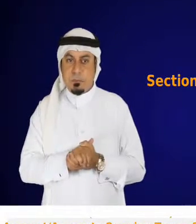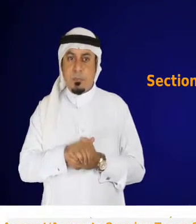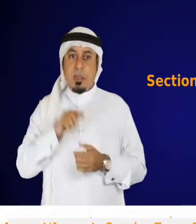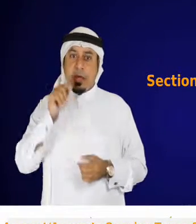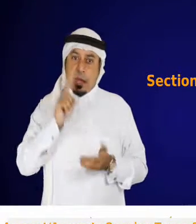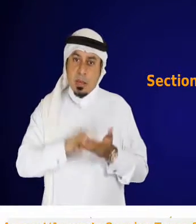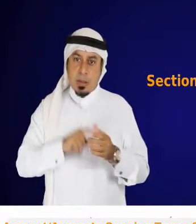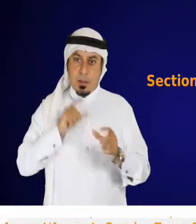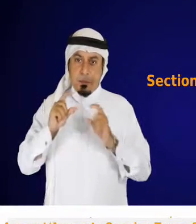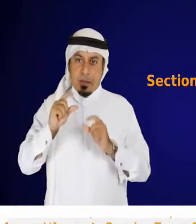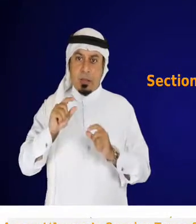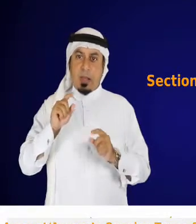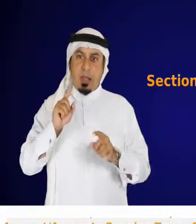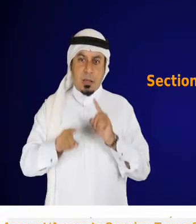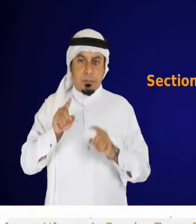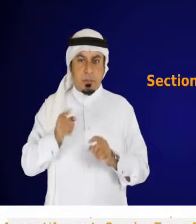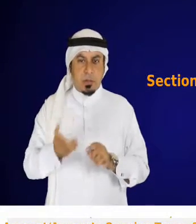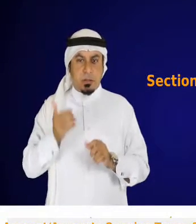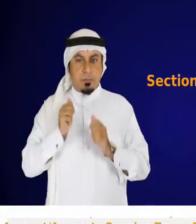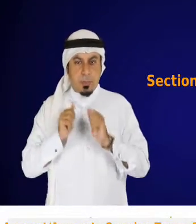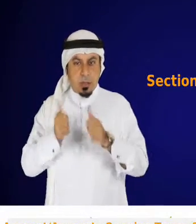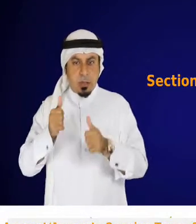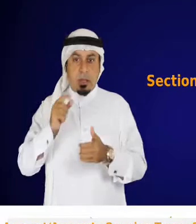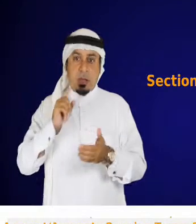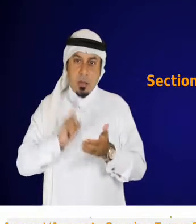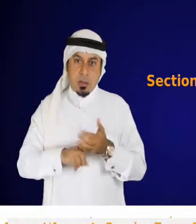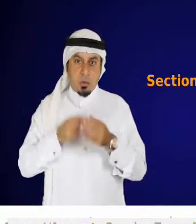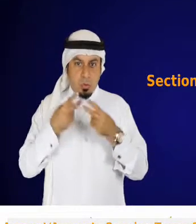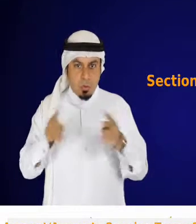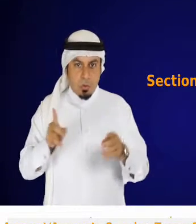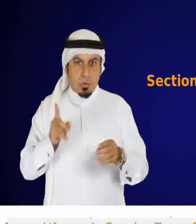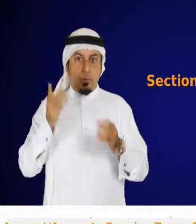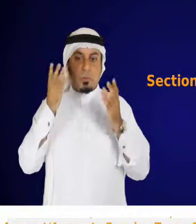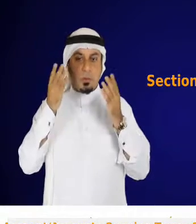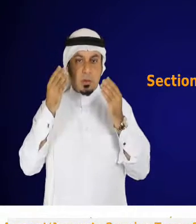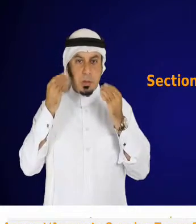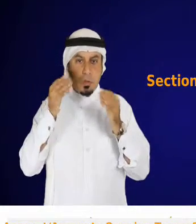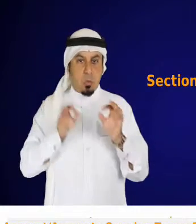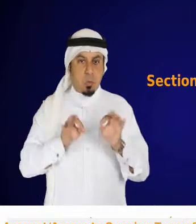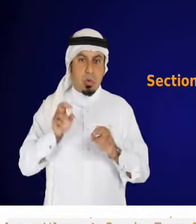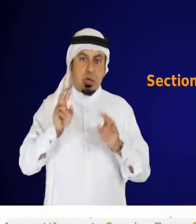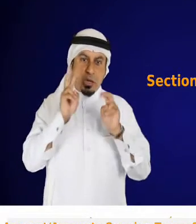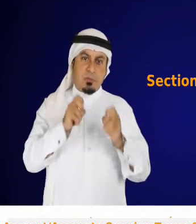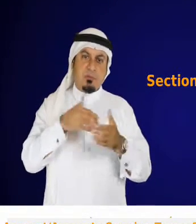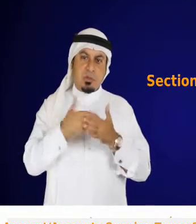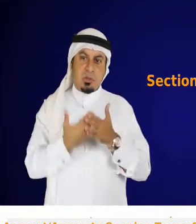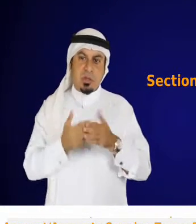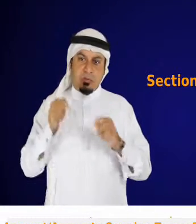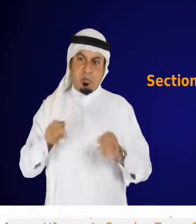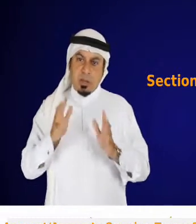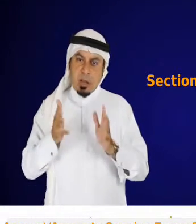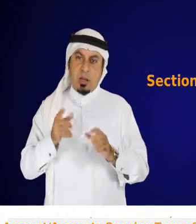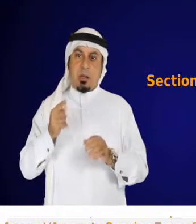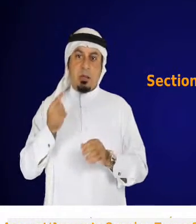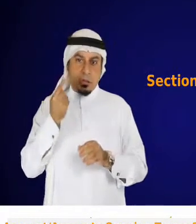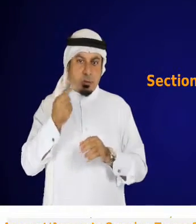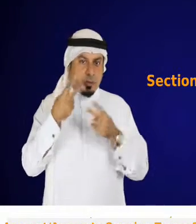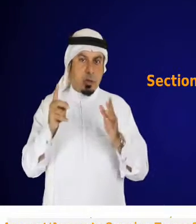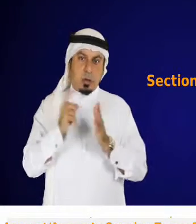stop check payment in cases allowed by law and hereby undertakes to indemnify the bank against any loss, damages, costs, including any